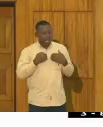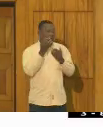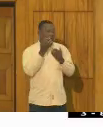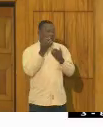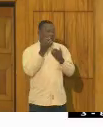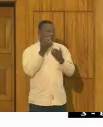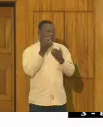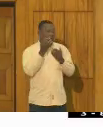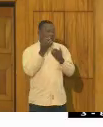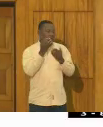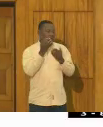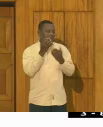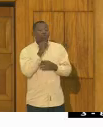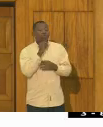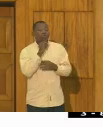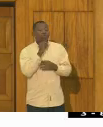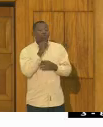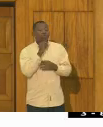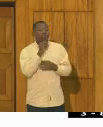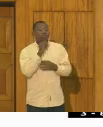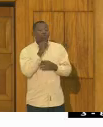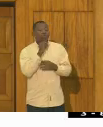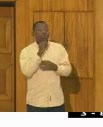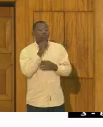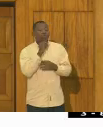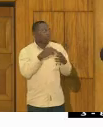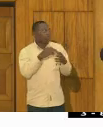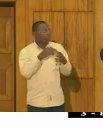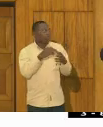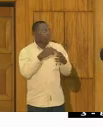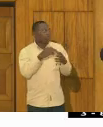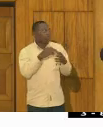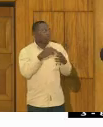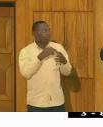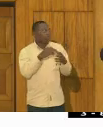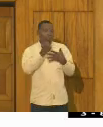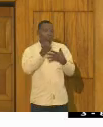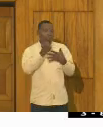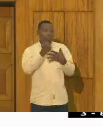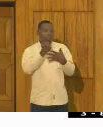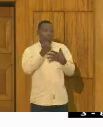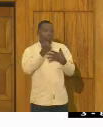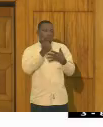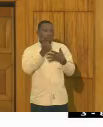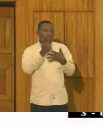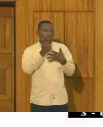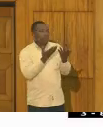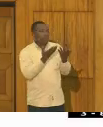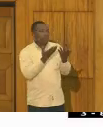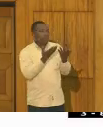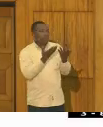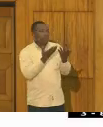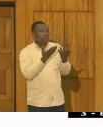So we need to promote partially efficacious HIV vaccine through community-driven campaigns, and then we should